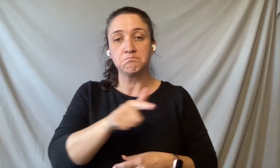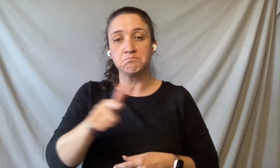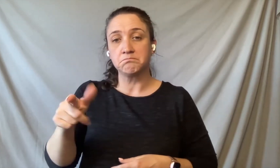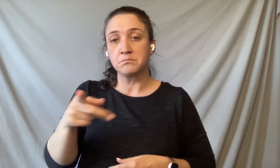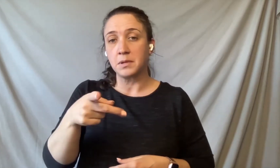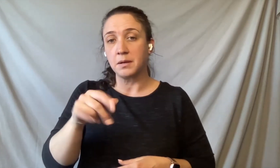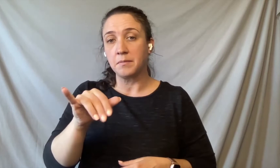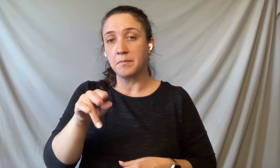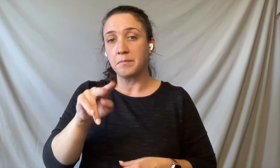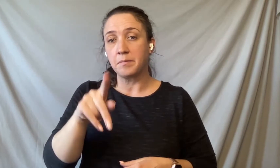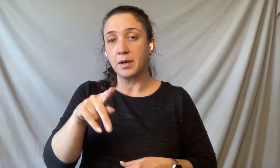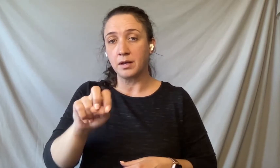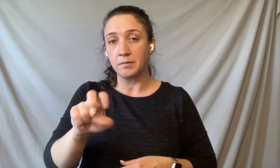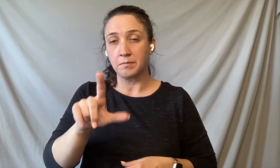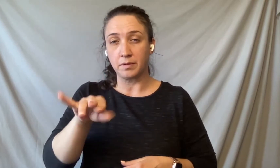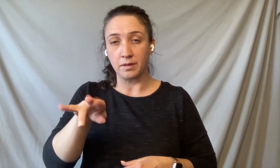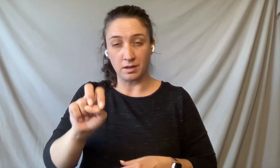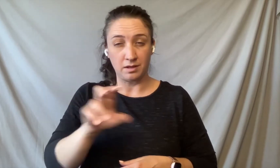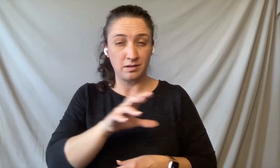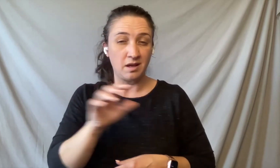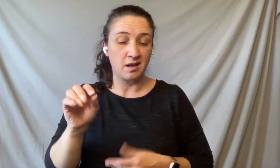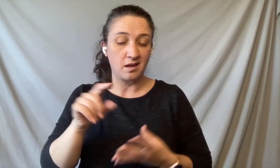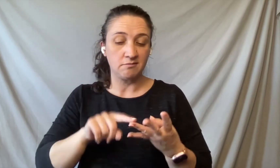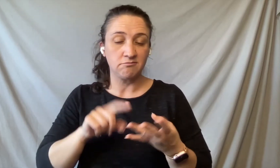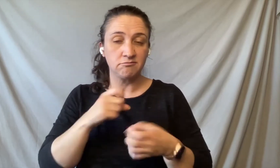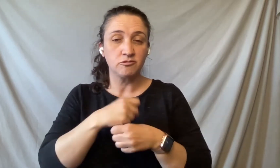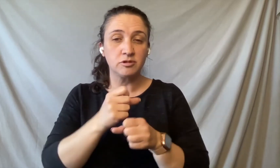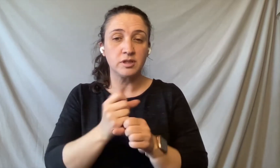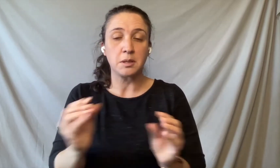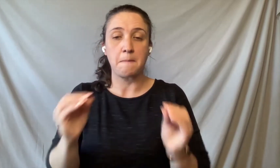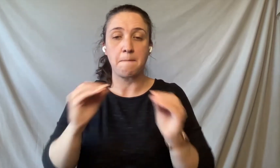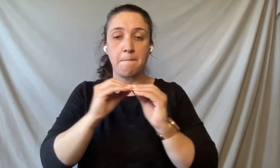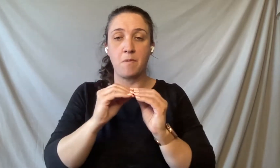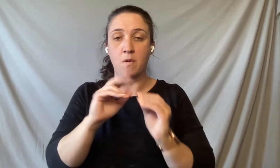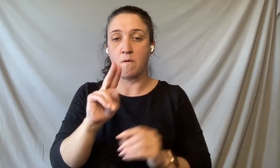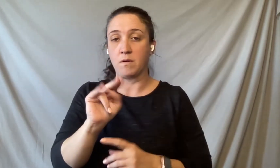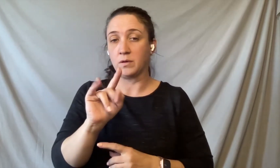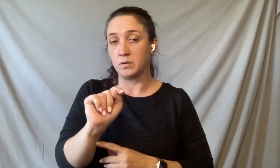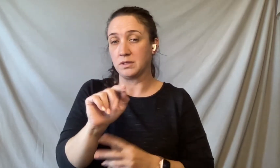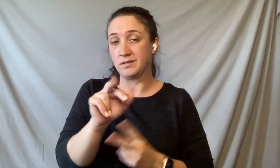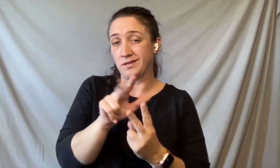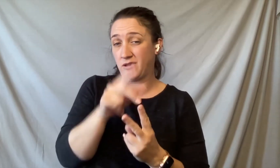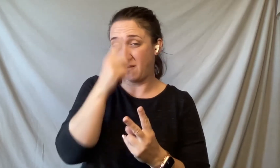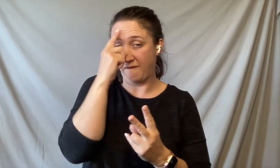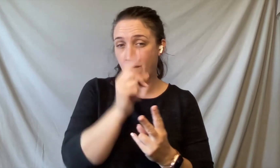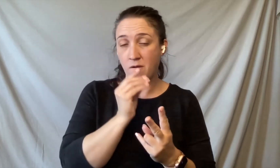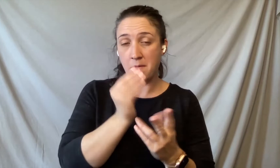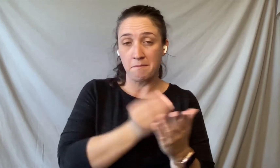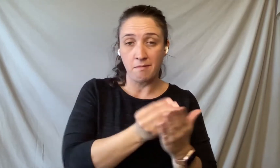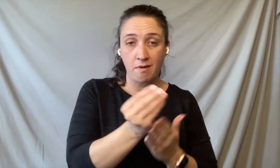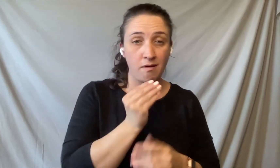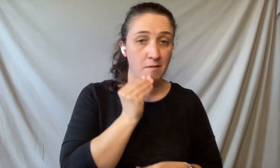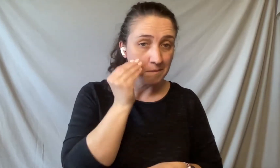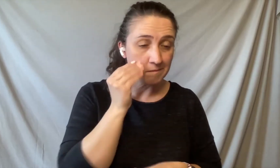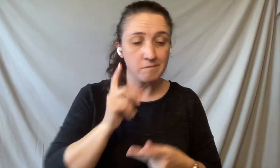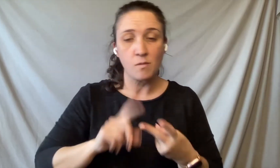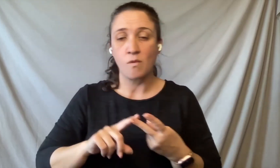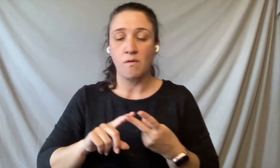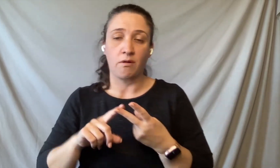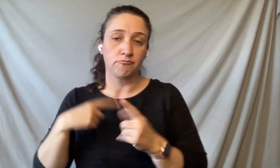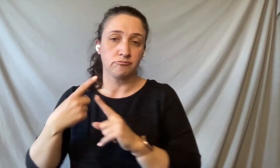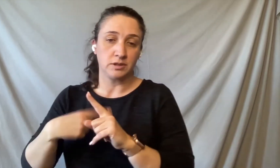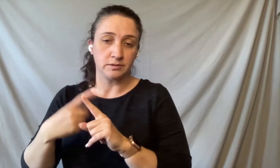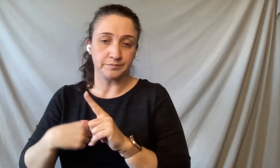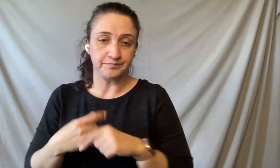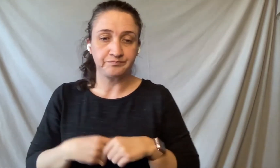creating more units, whether they're for home ownership or for rental. So that's one bucket. And so